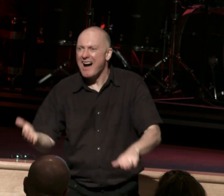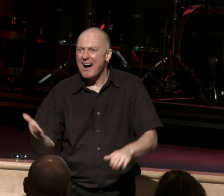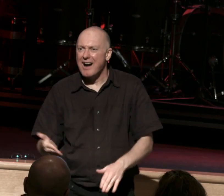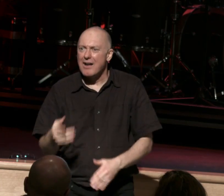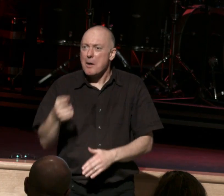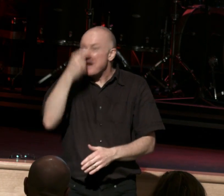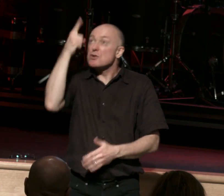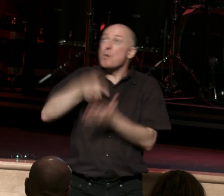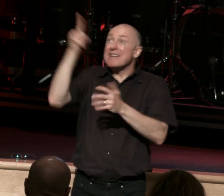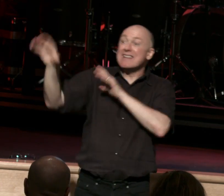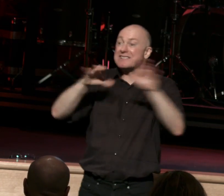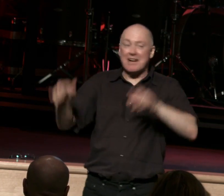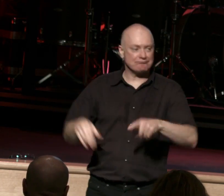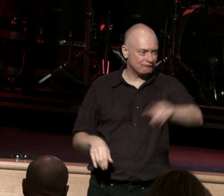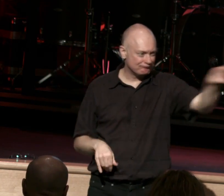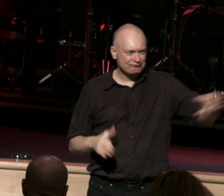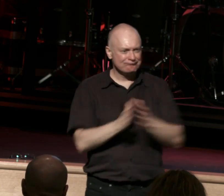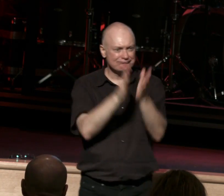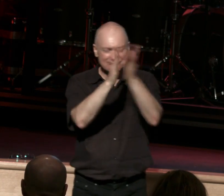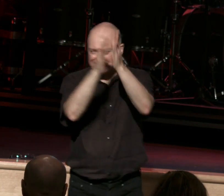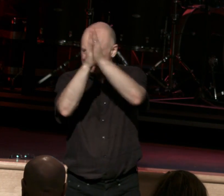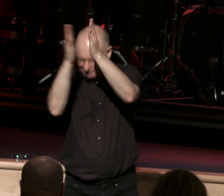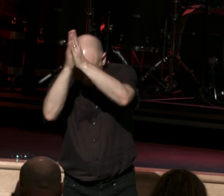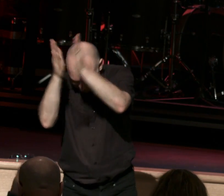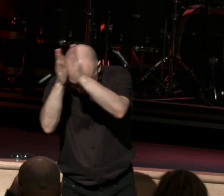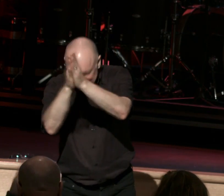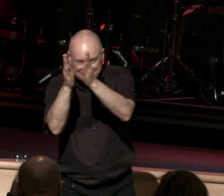ever die because of what he has done. That's the